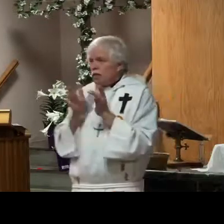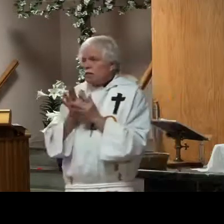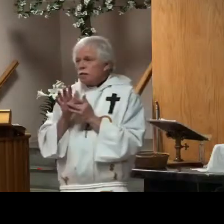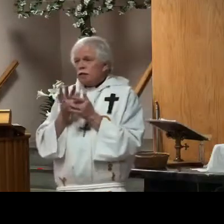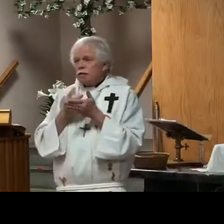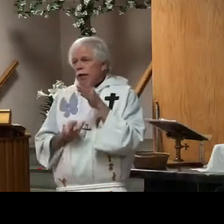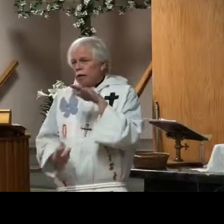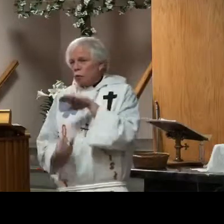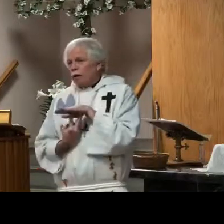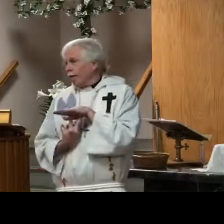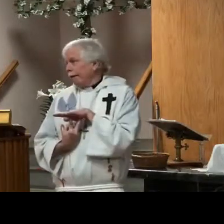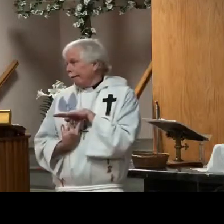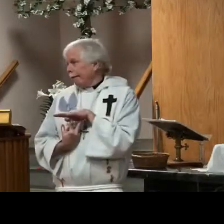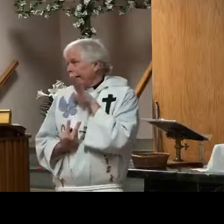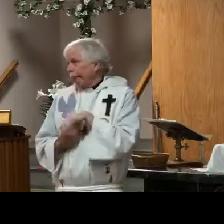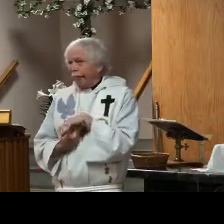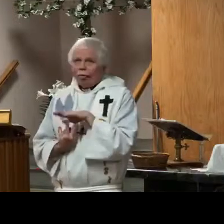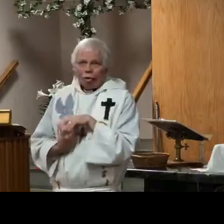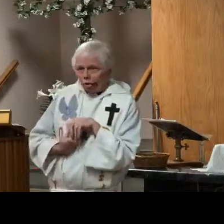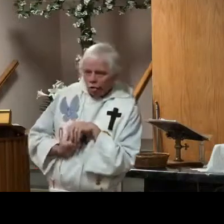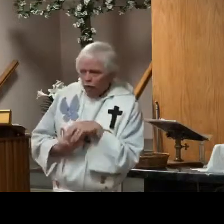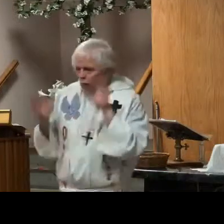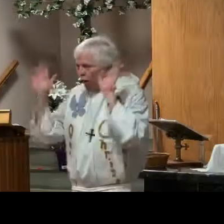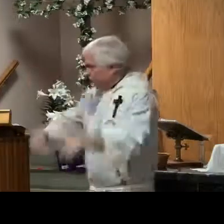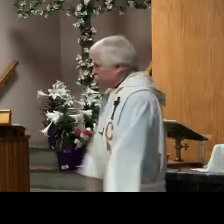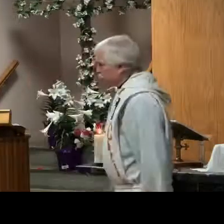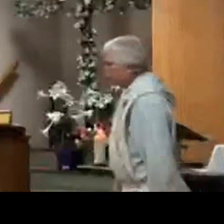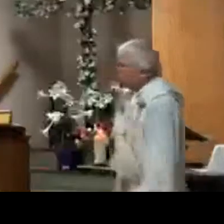And Jesus is risen.